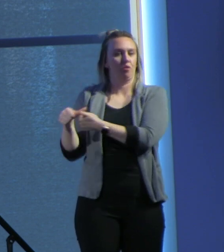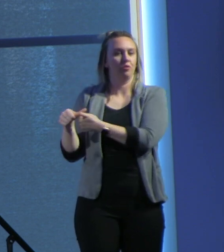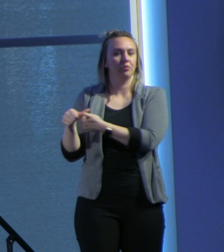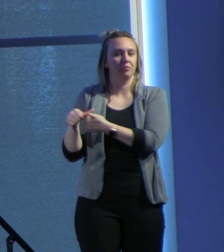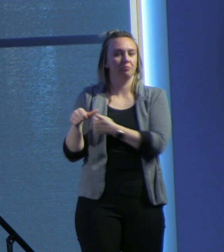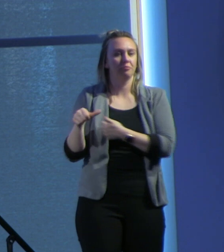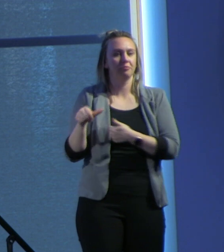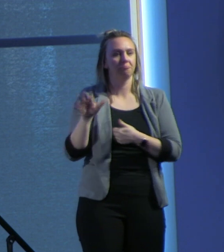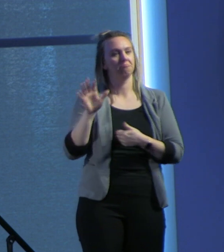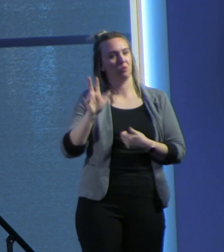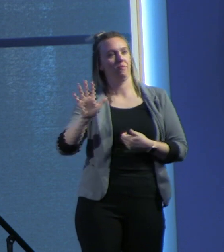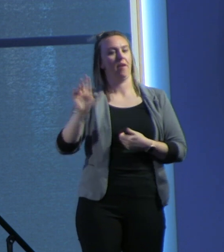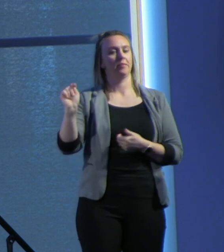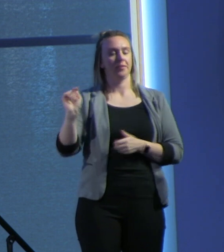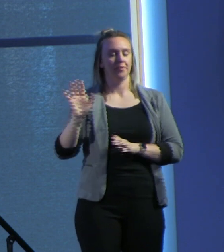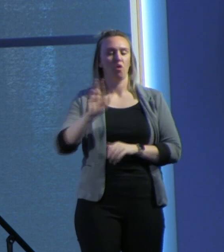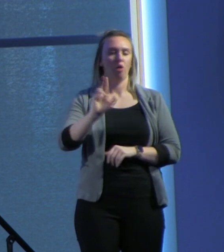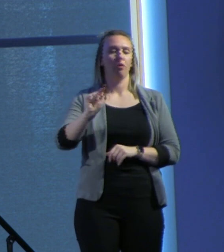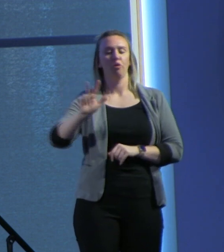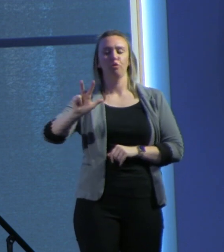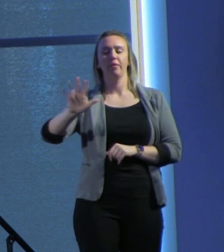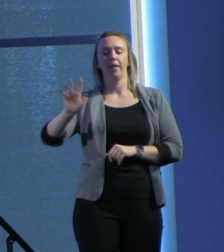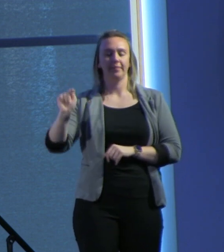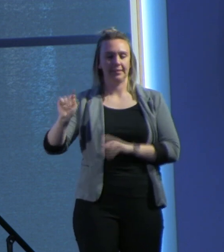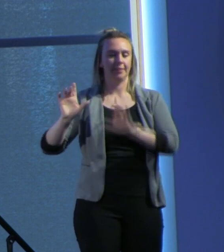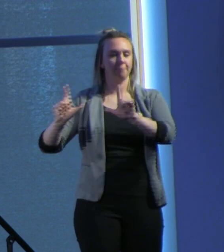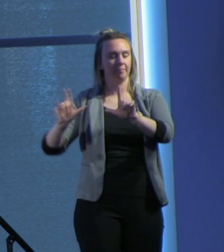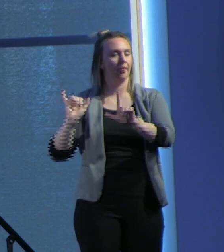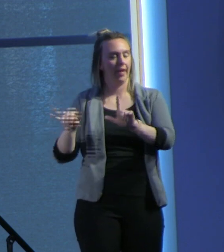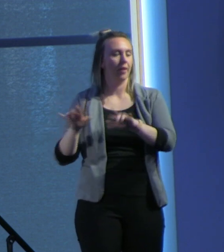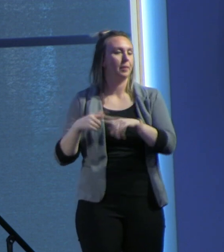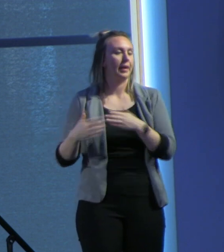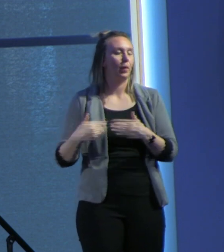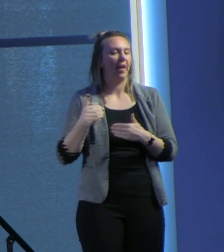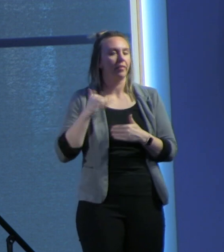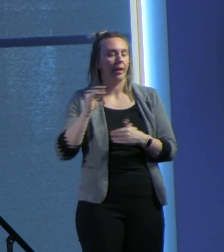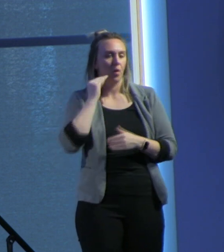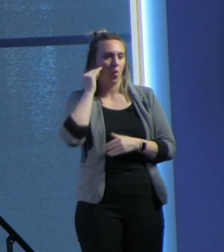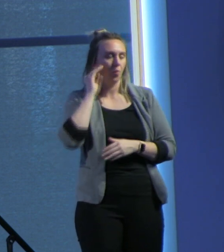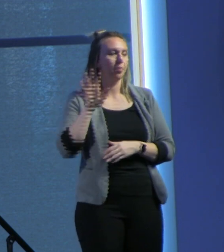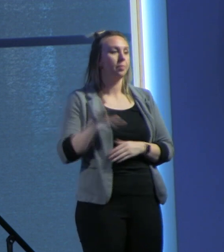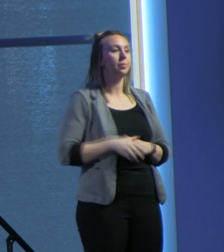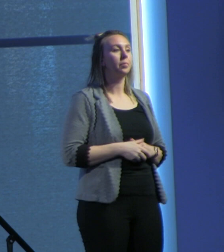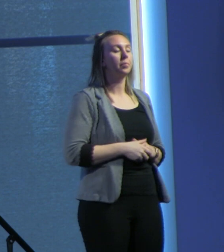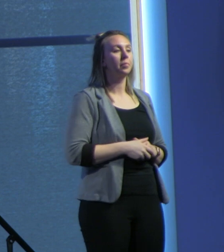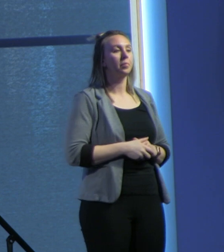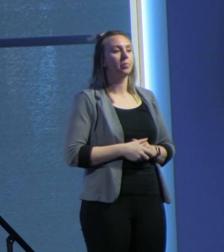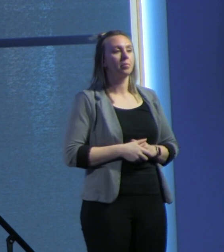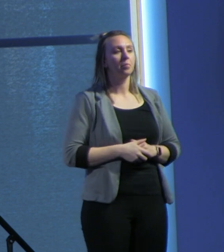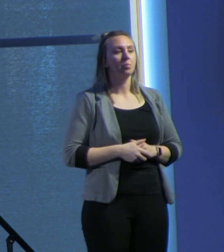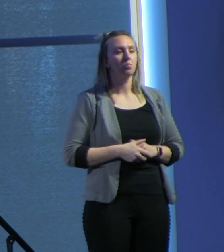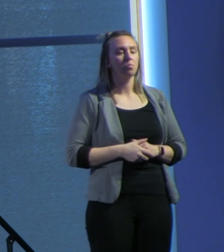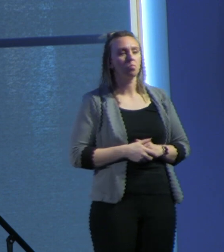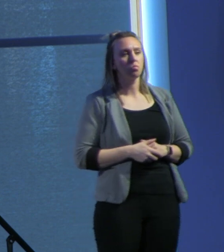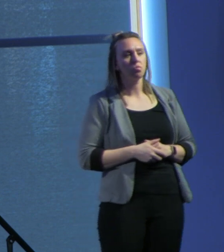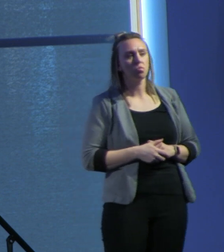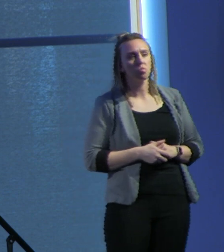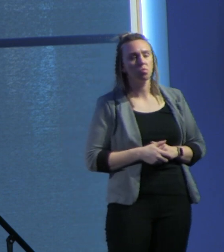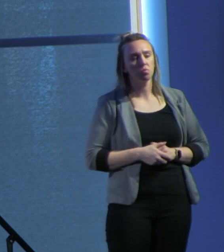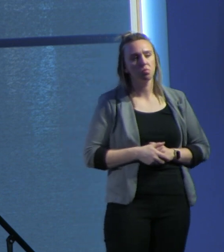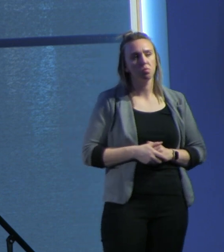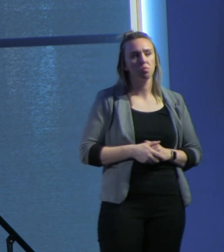But this one, that meant that he'd actually, it's like having